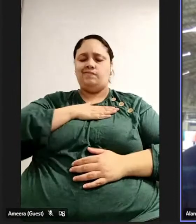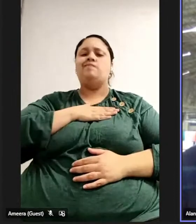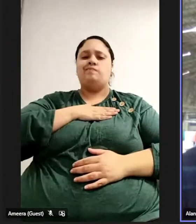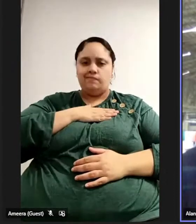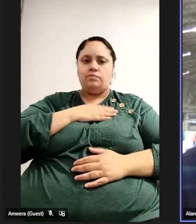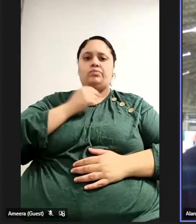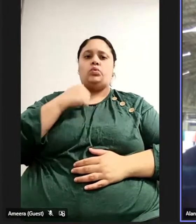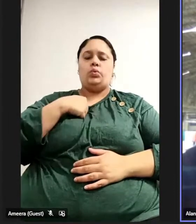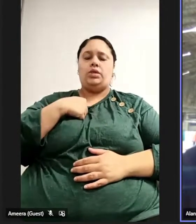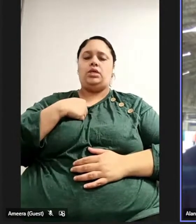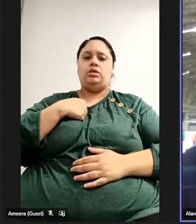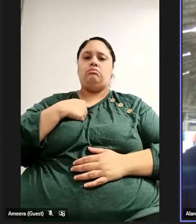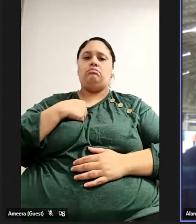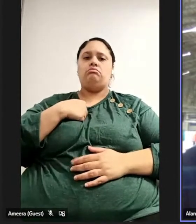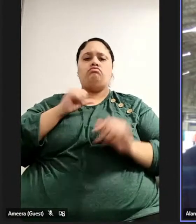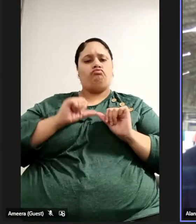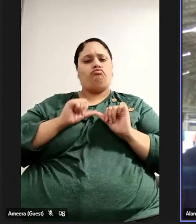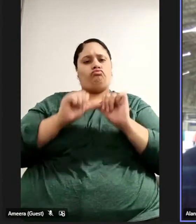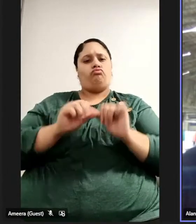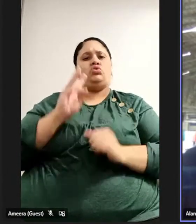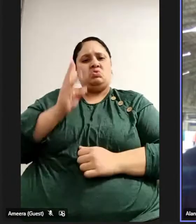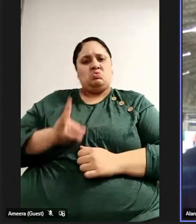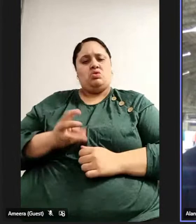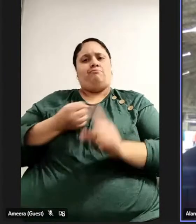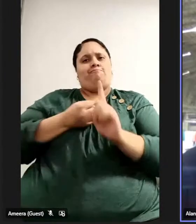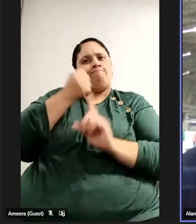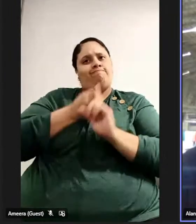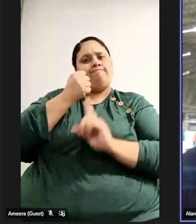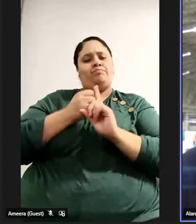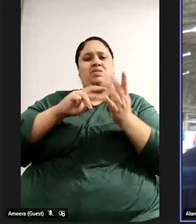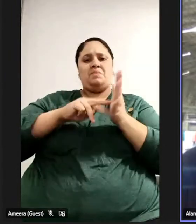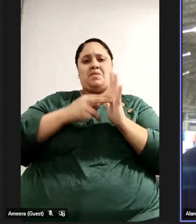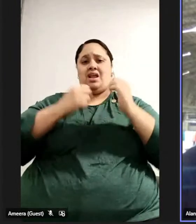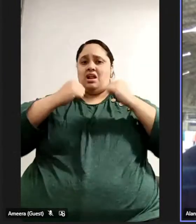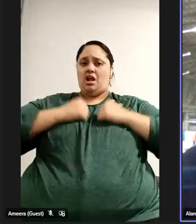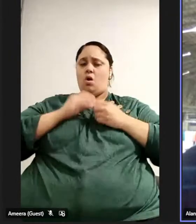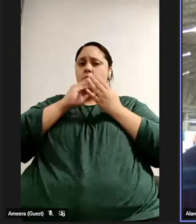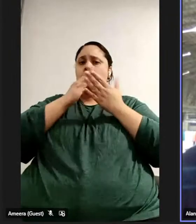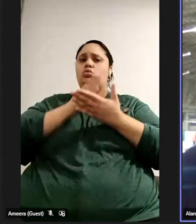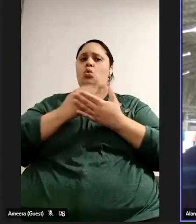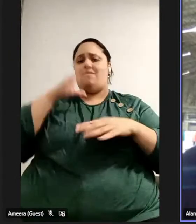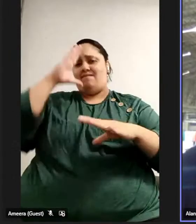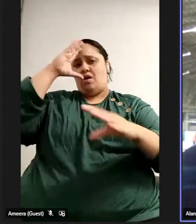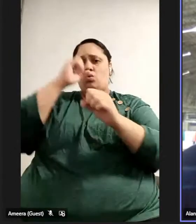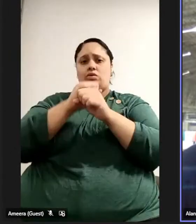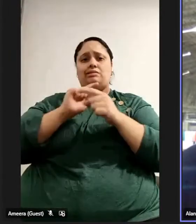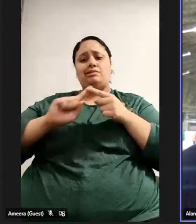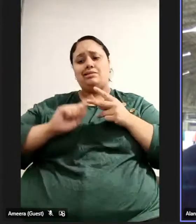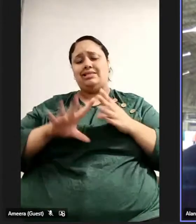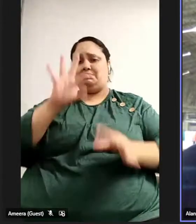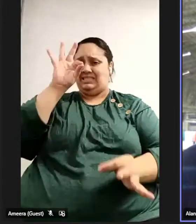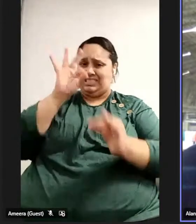we'll continue to push forward on our plan, making sure that we are focusing on specifically the